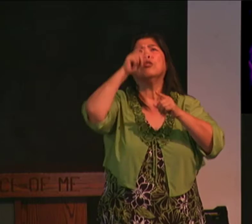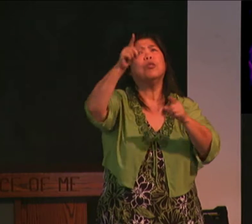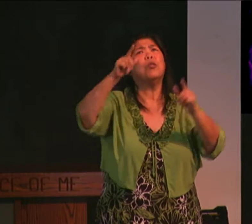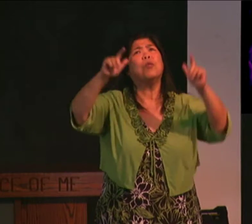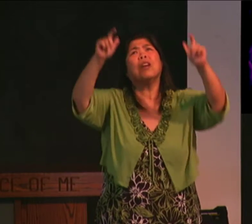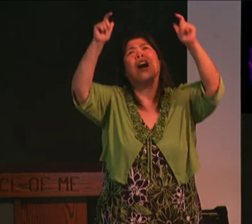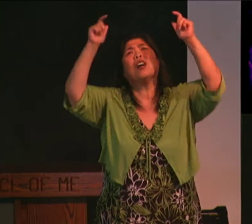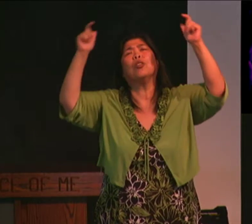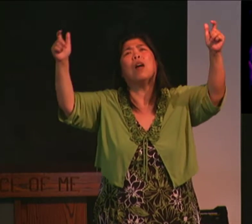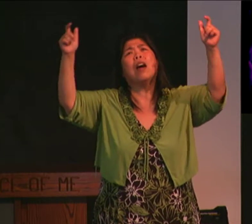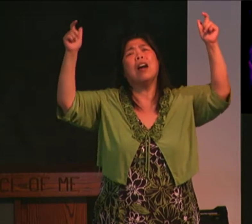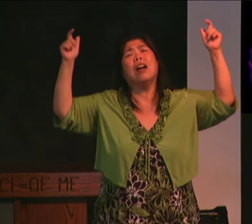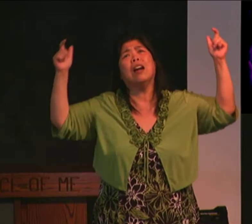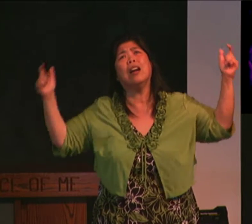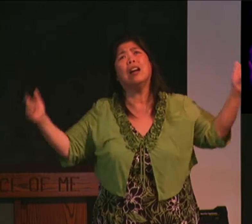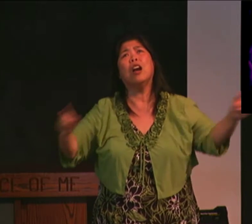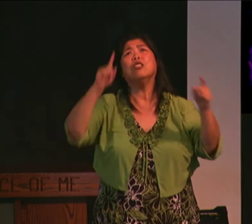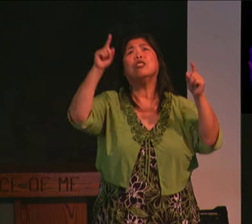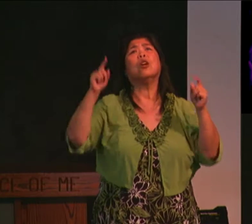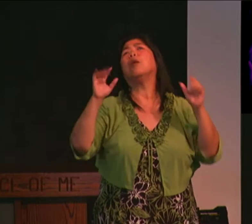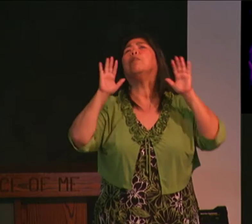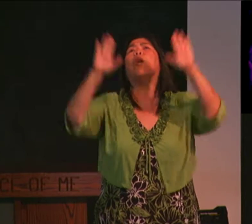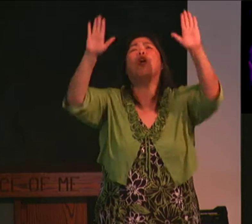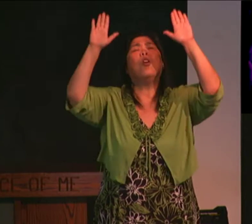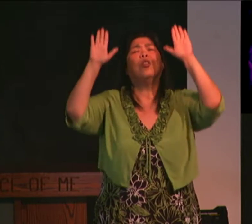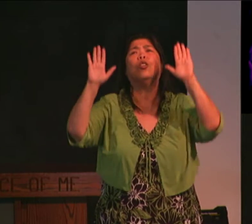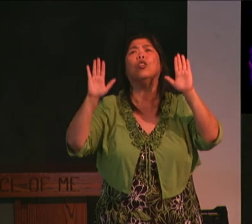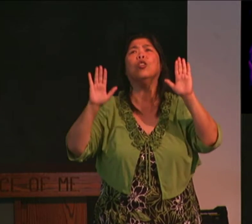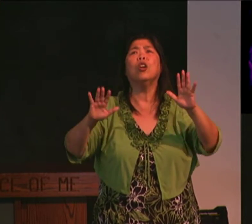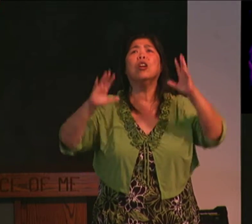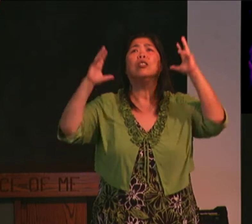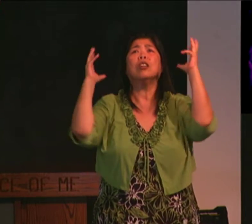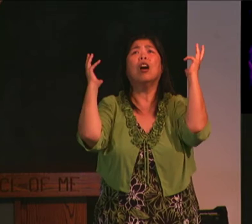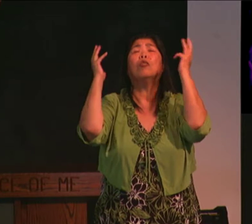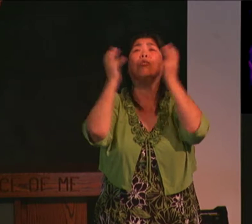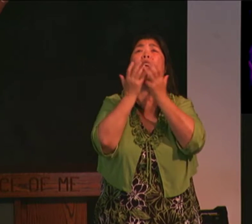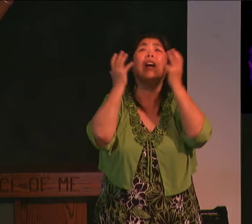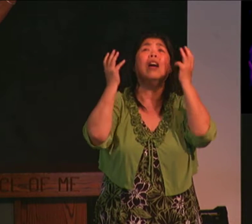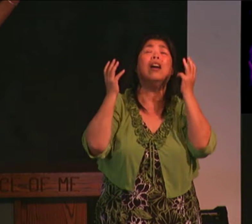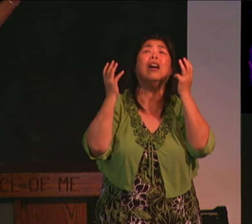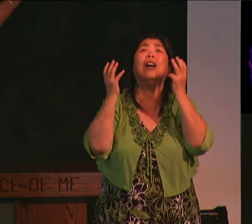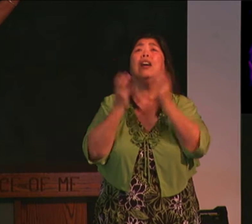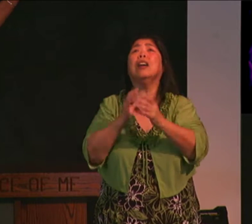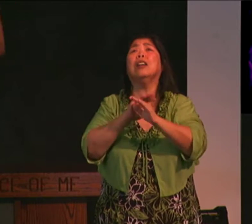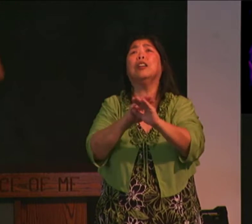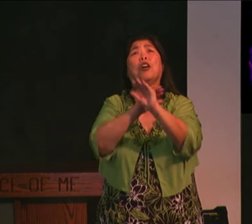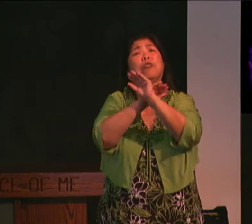You are great. You do miracles so great. There is